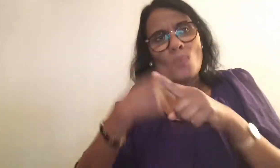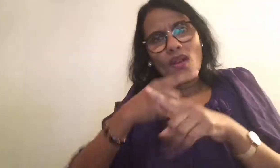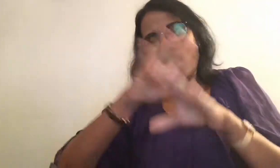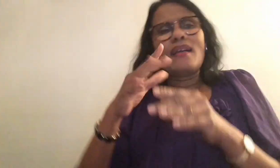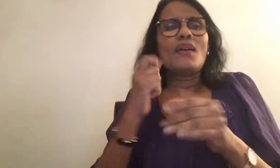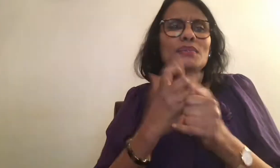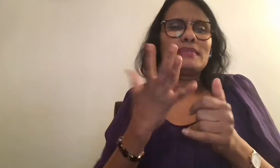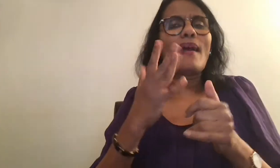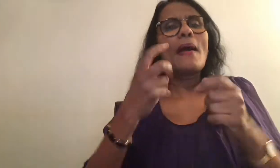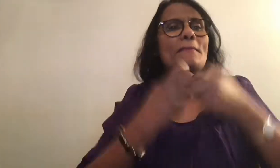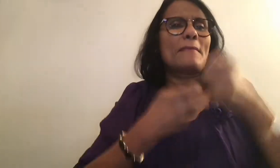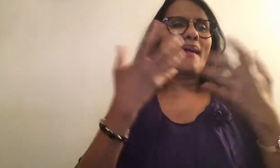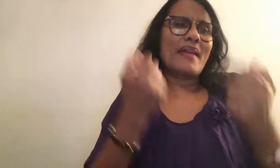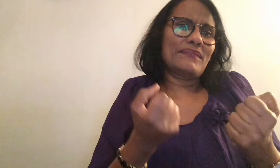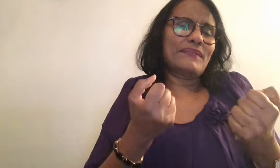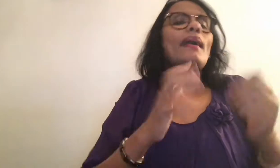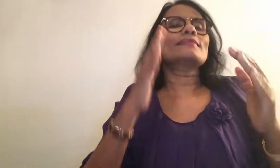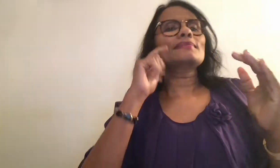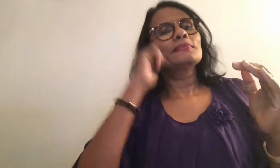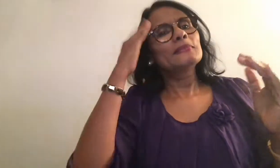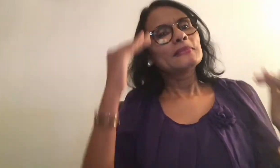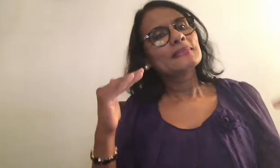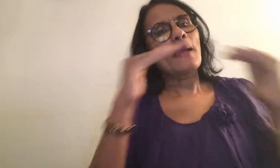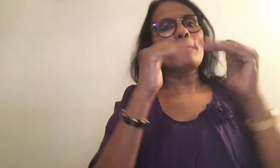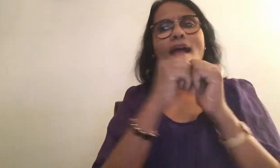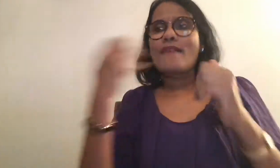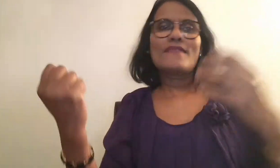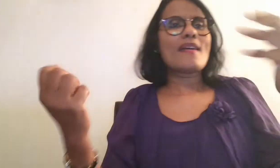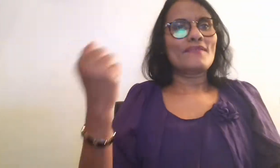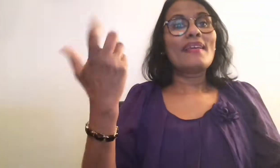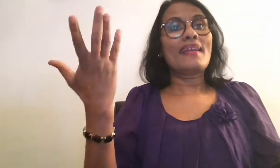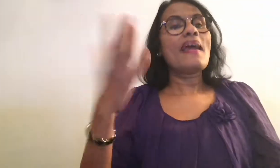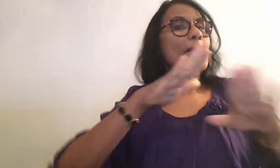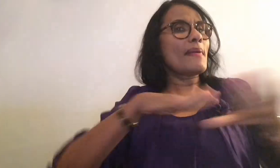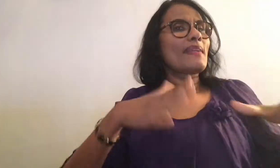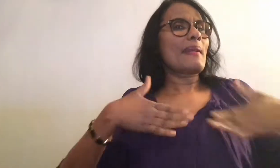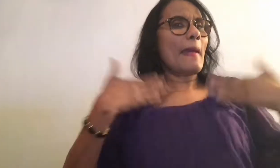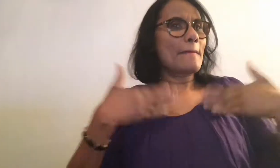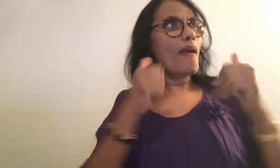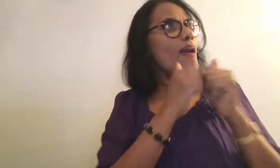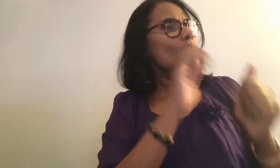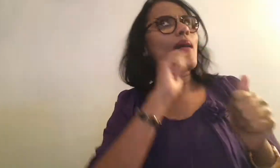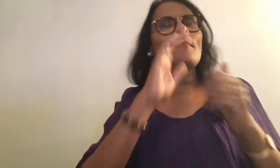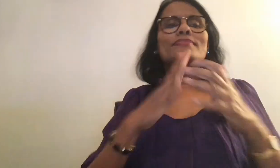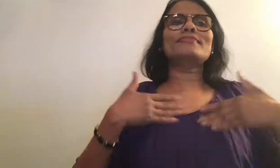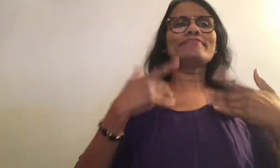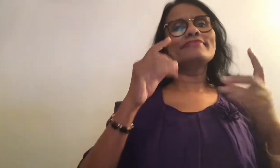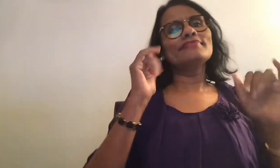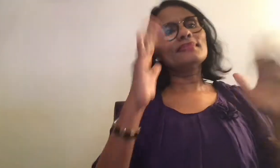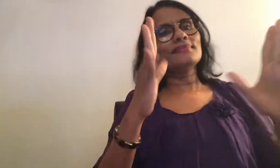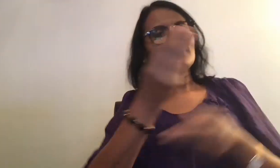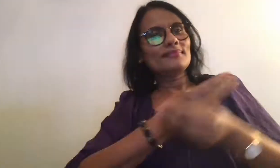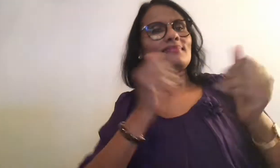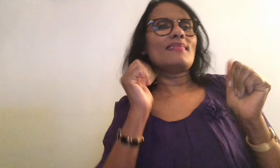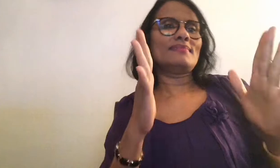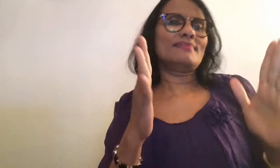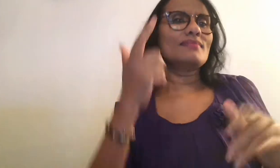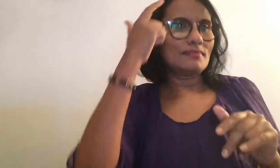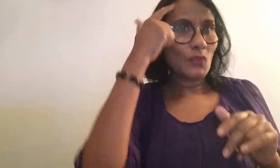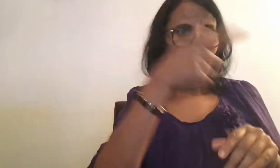sepsis. All right, there we go. Looks good. So let's go ahead and wake her up. I'm going to call the owners, let them know we're done. And I'm going to take